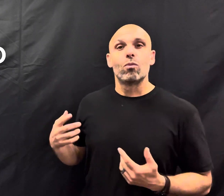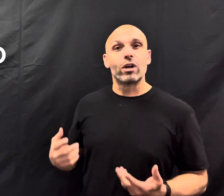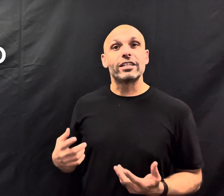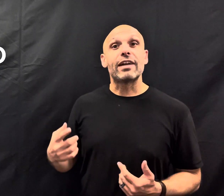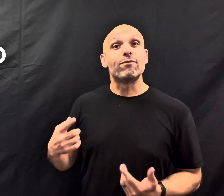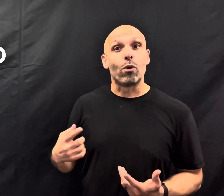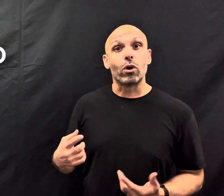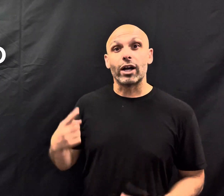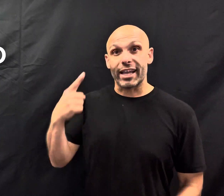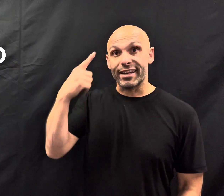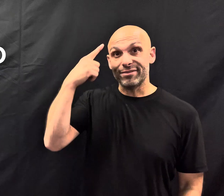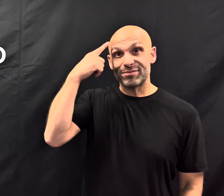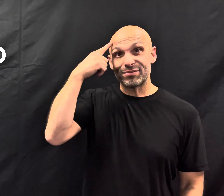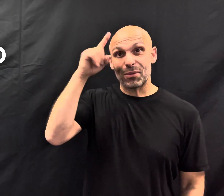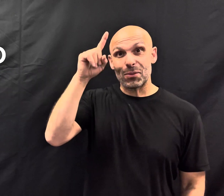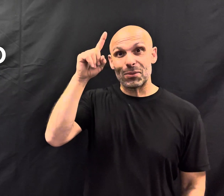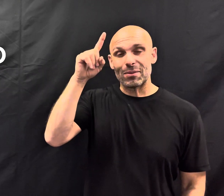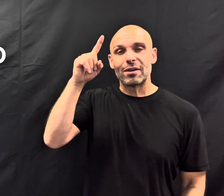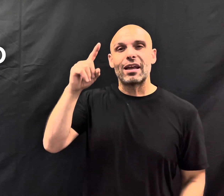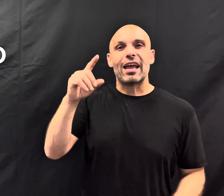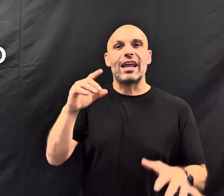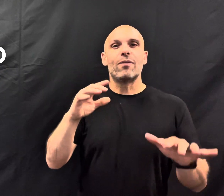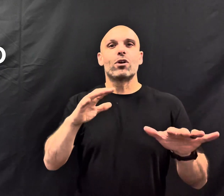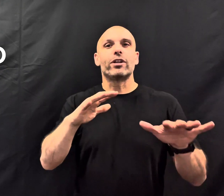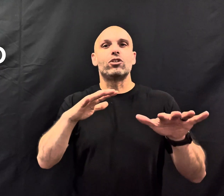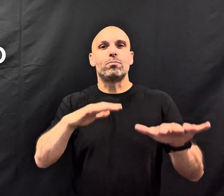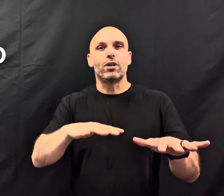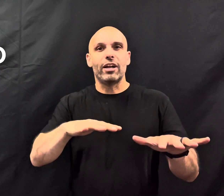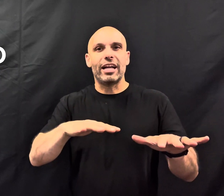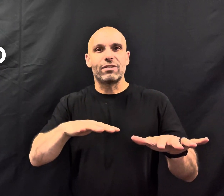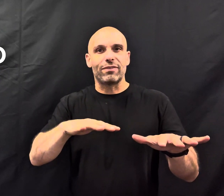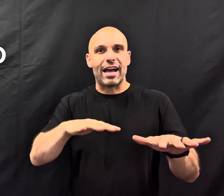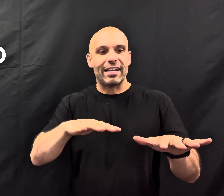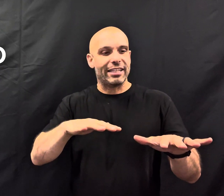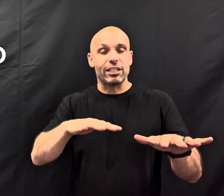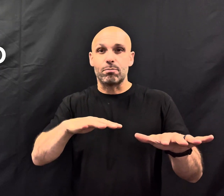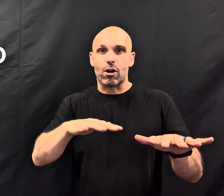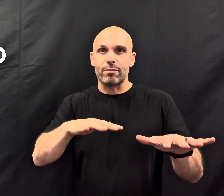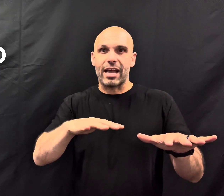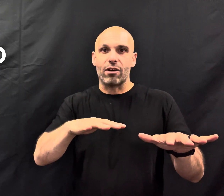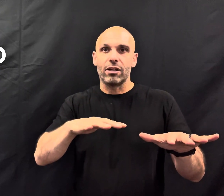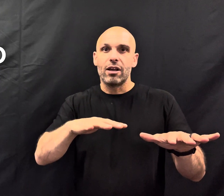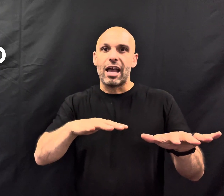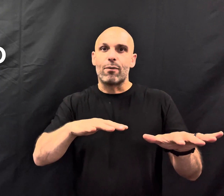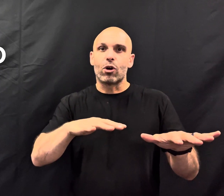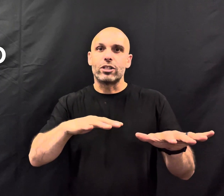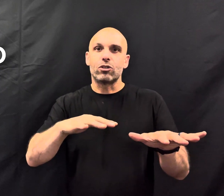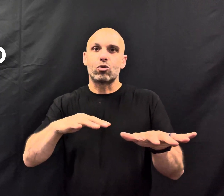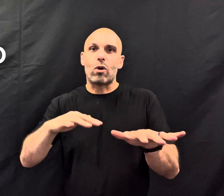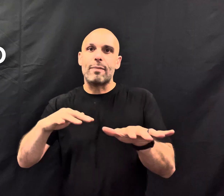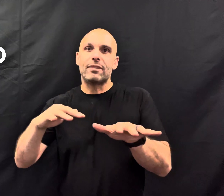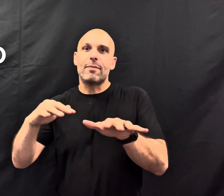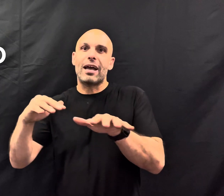gonna sign for again, and then we're going to put our hands flat like this, palm down, and we're going to swipe them as